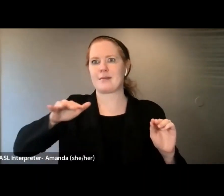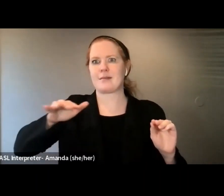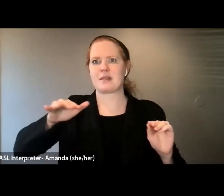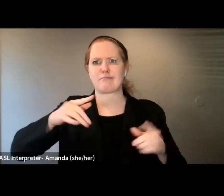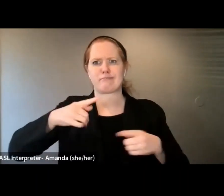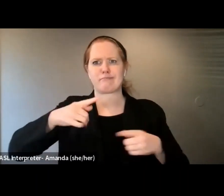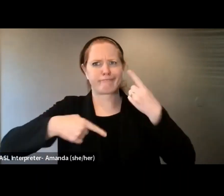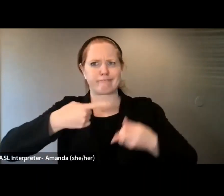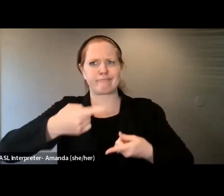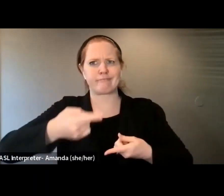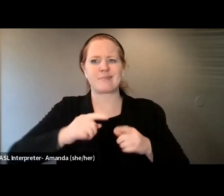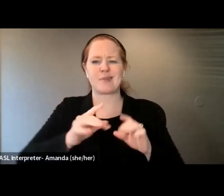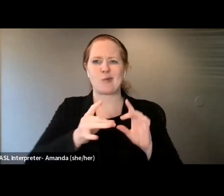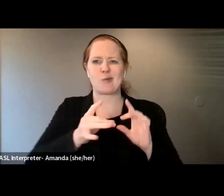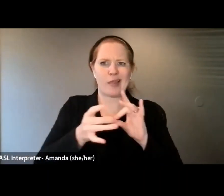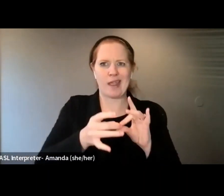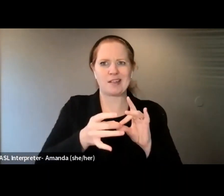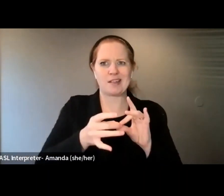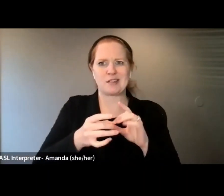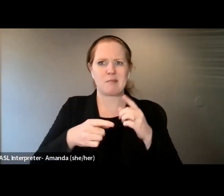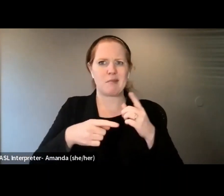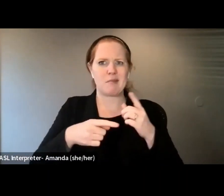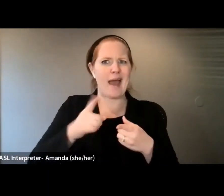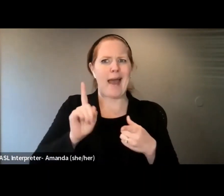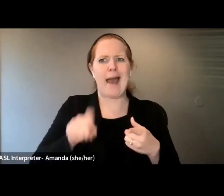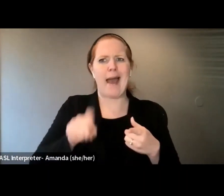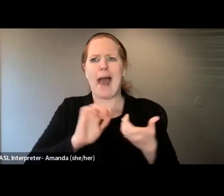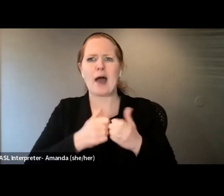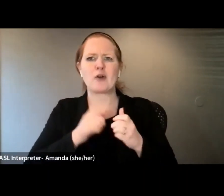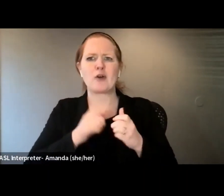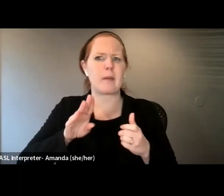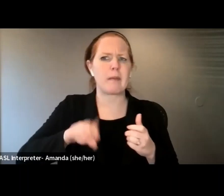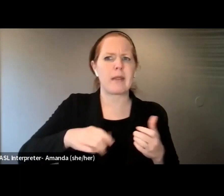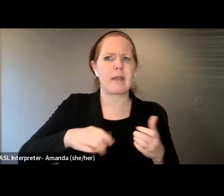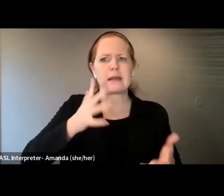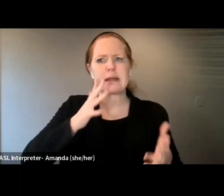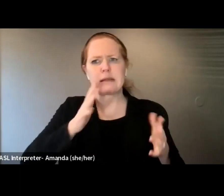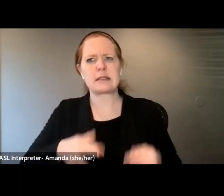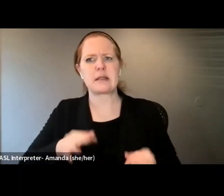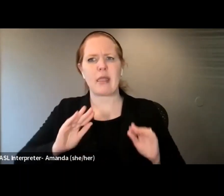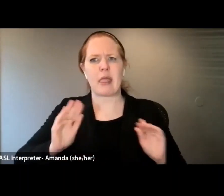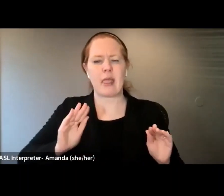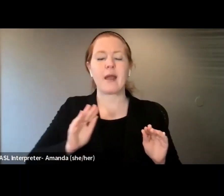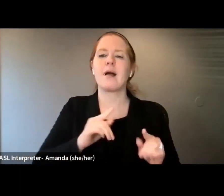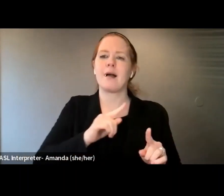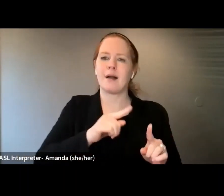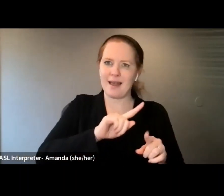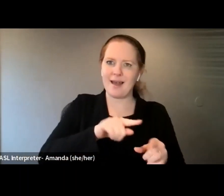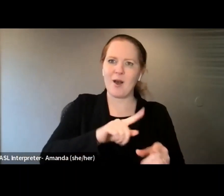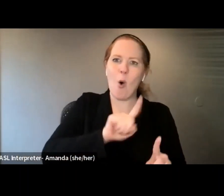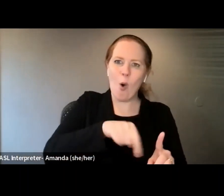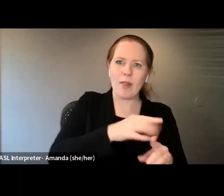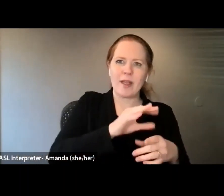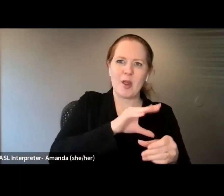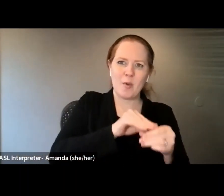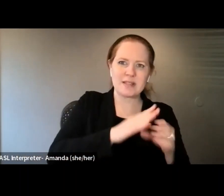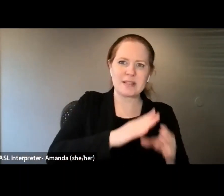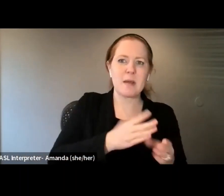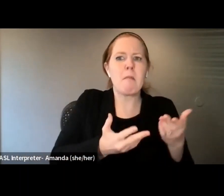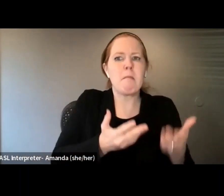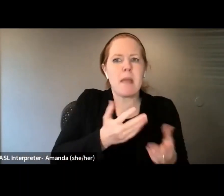the employment relationship and how things are going to go, making decisions other than the participant and maybe a representative.